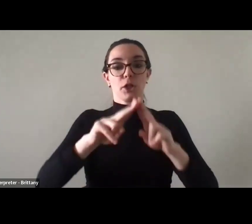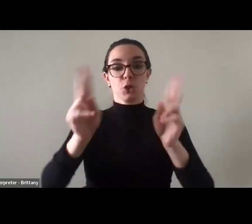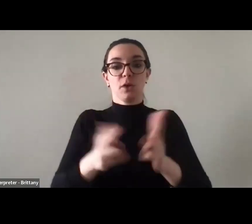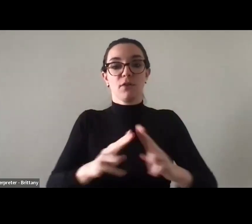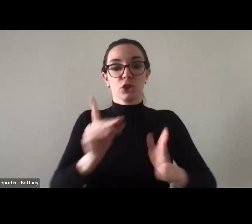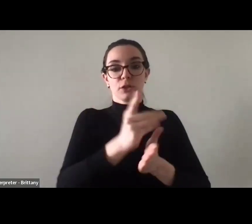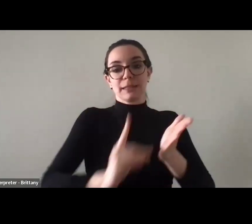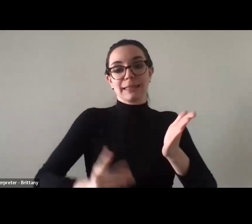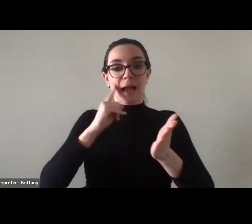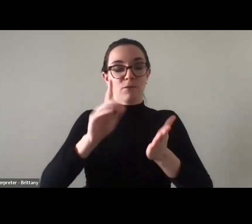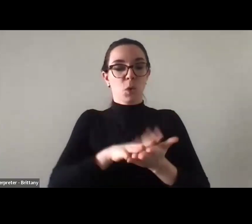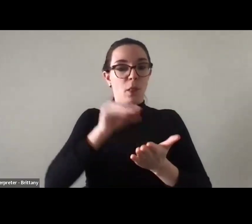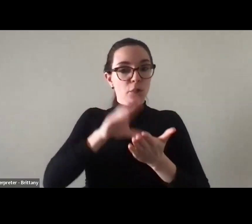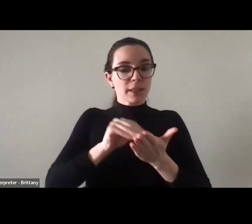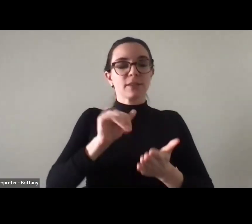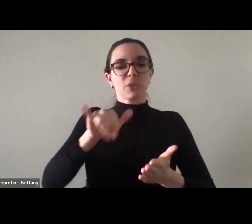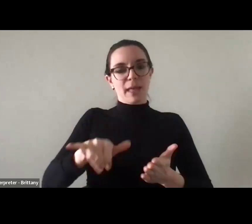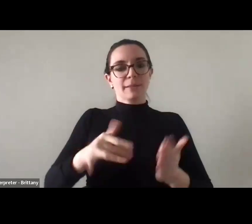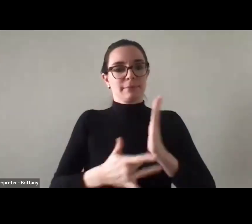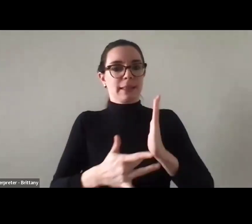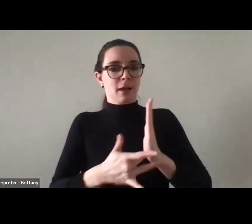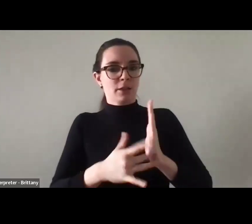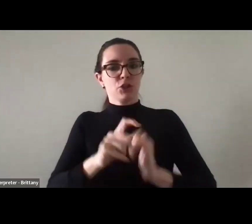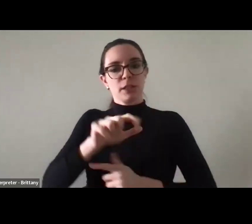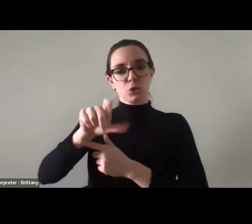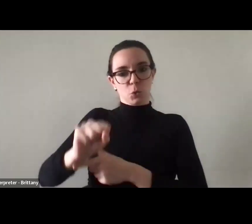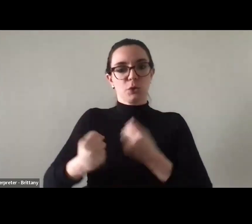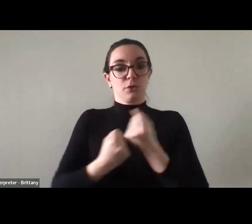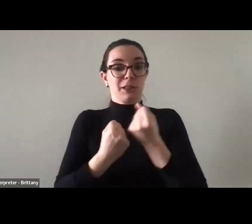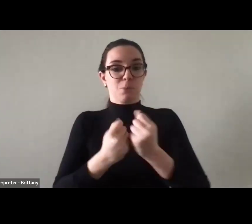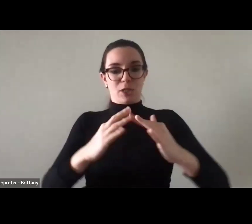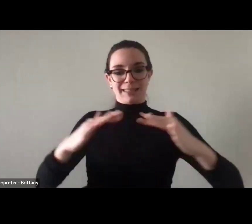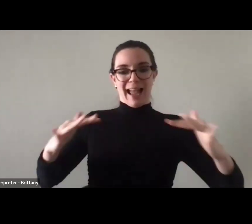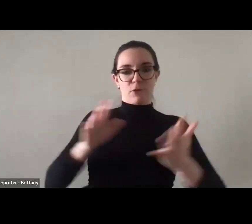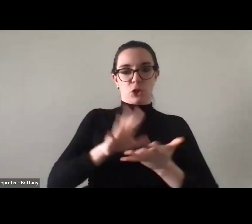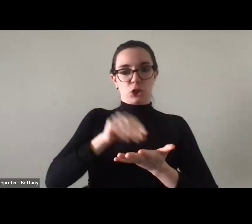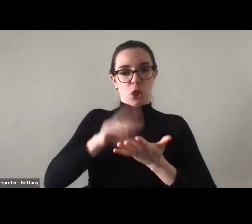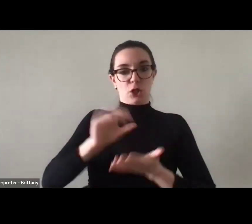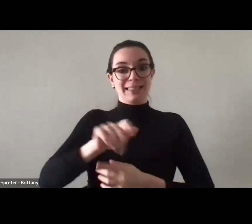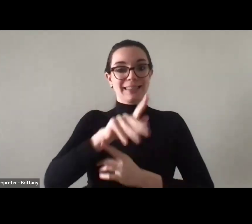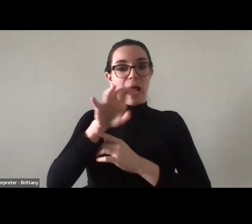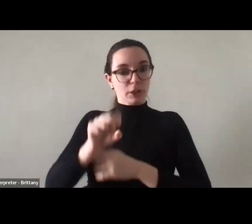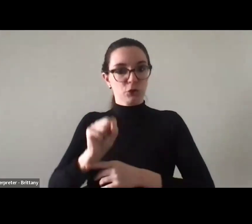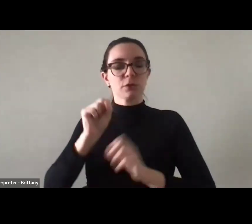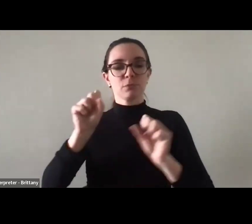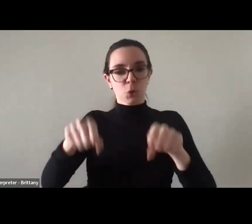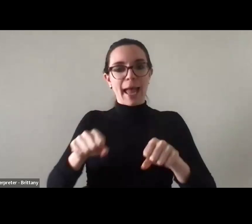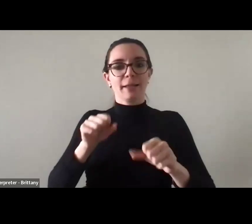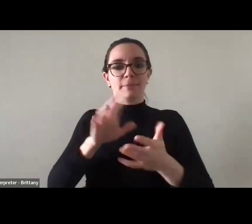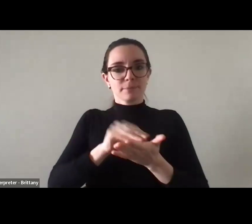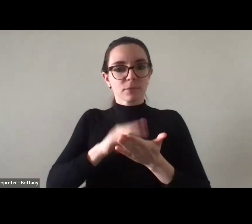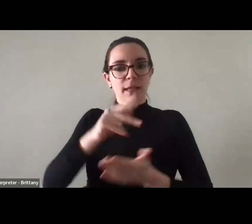these tools and technologies support diverse learning styles. But again, you go to peatworks.org, you can find more about our work of supporting accessibility